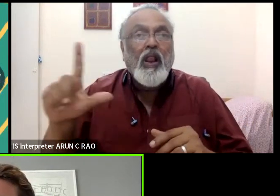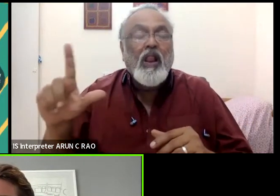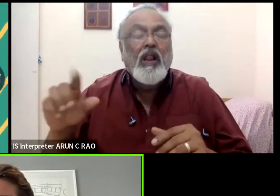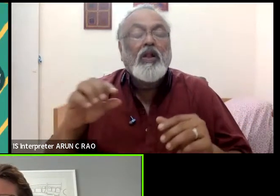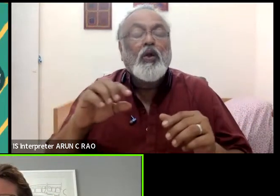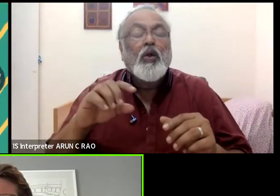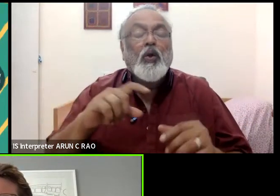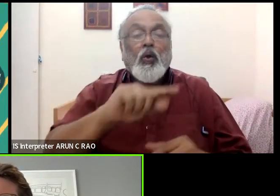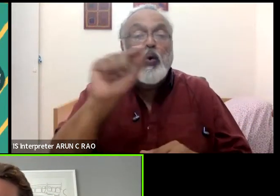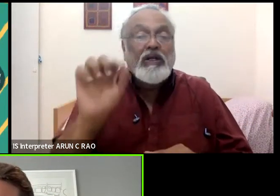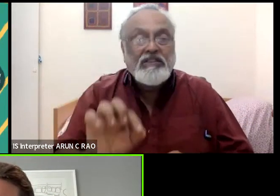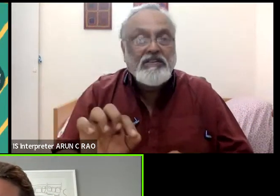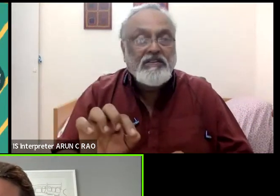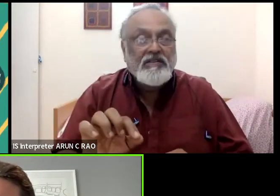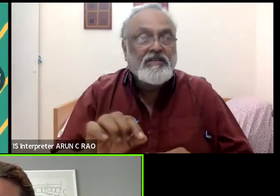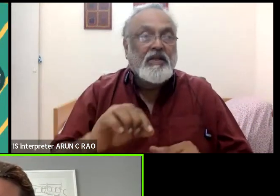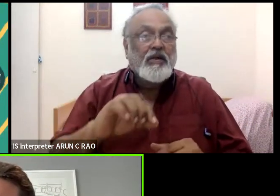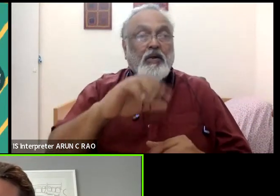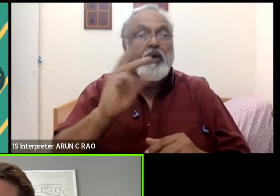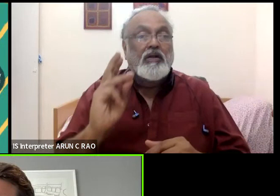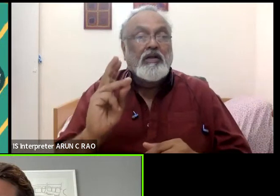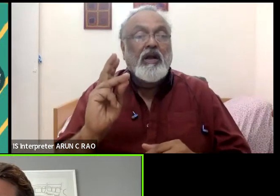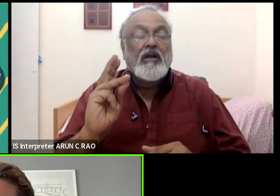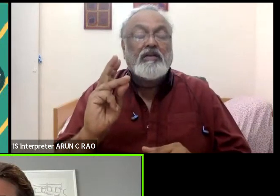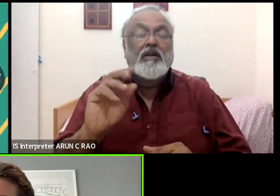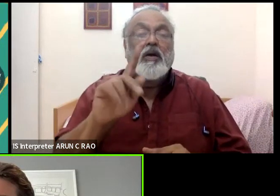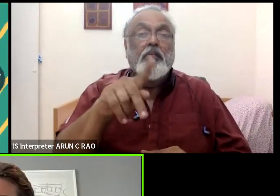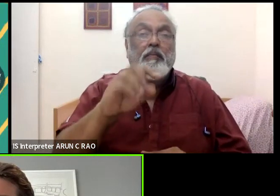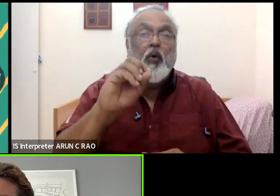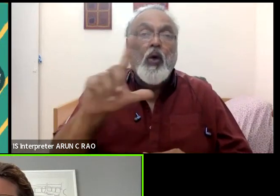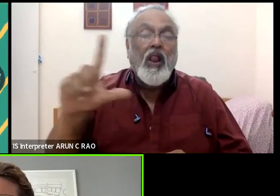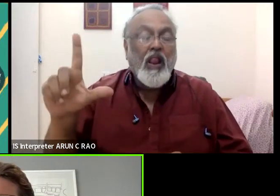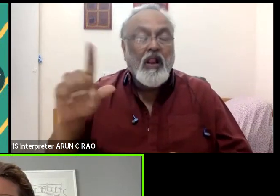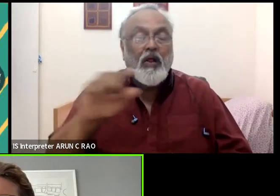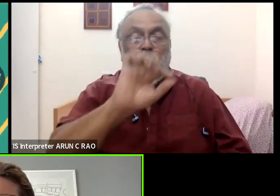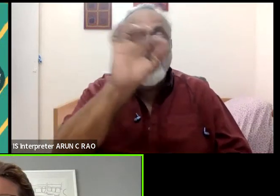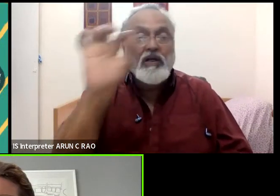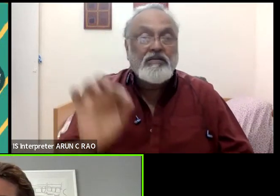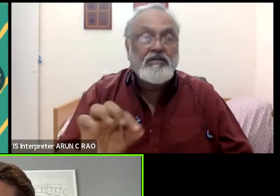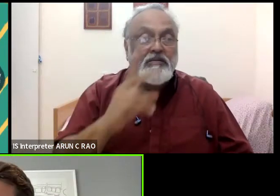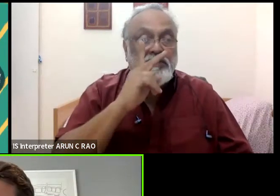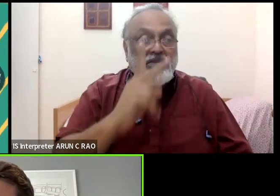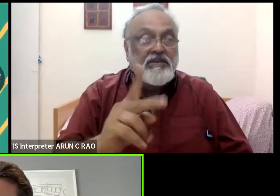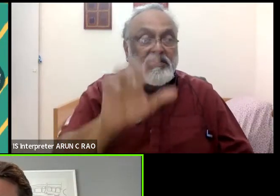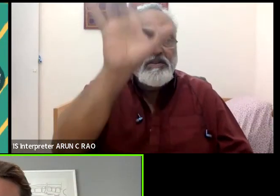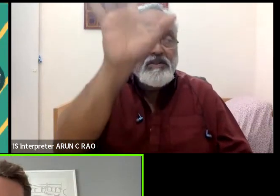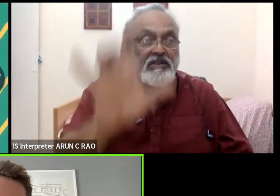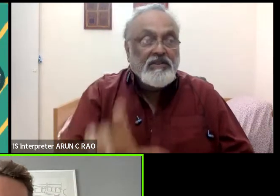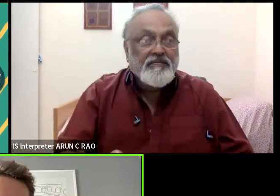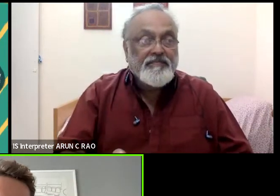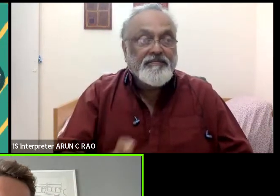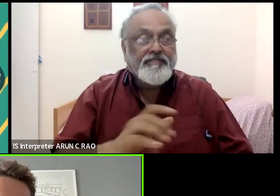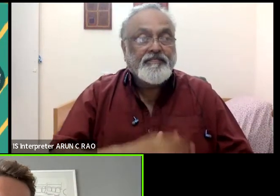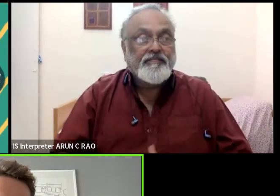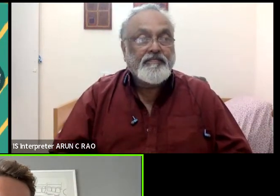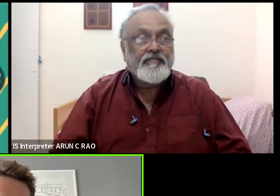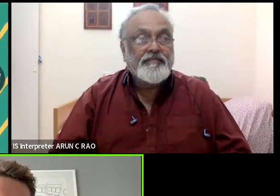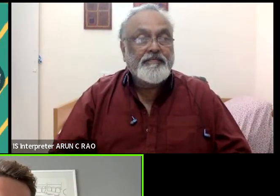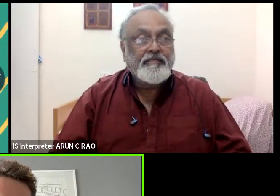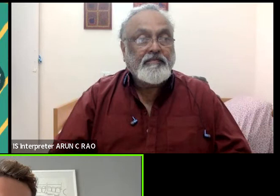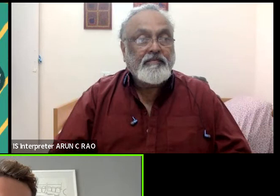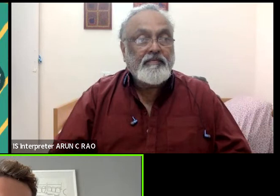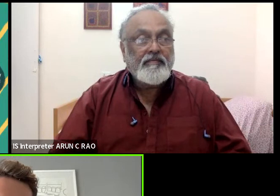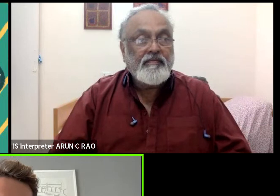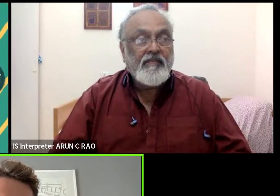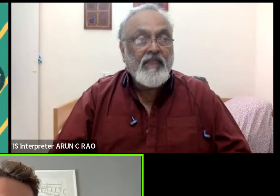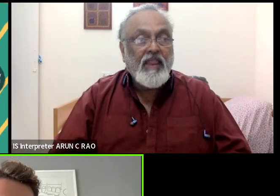here again and we'll do our 3rd poll question, I think, if that's all right, if the guys that are managing that can put the third poll